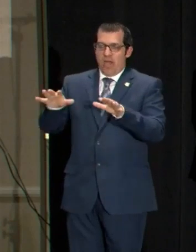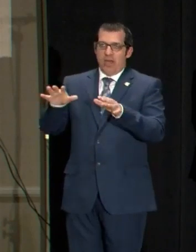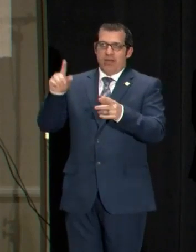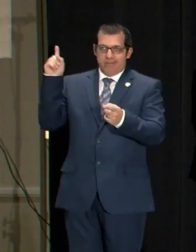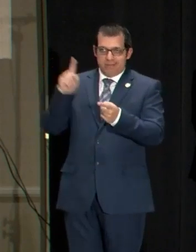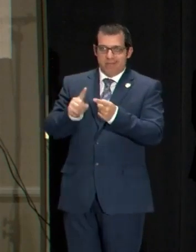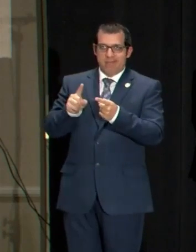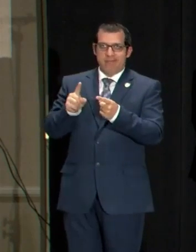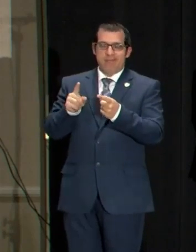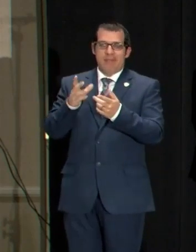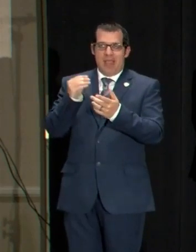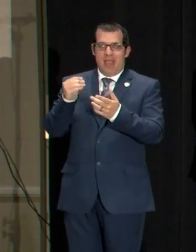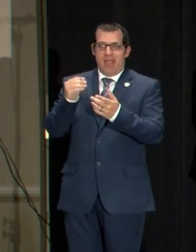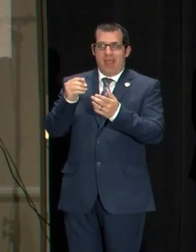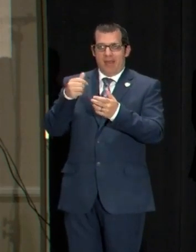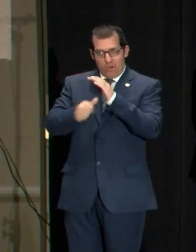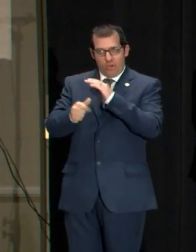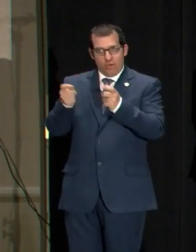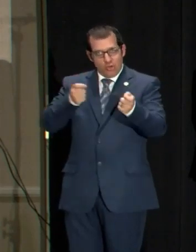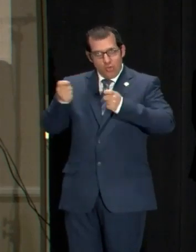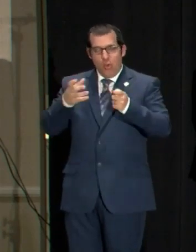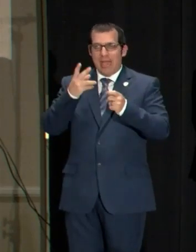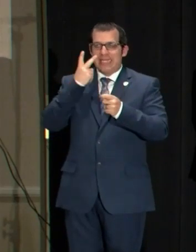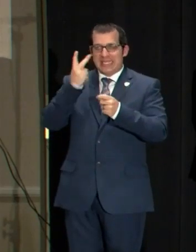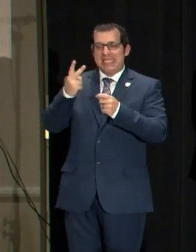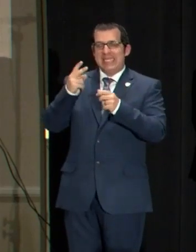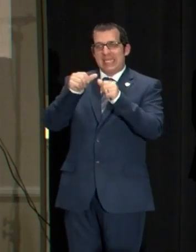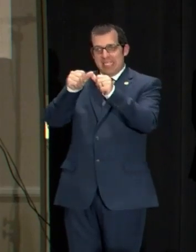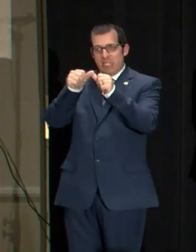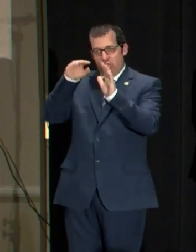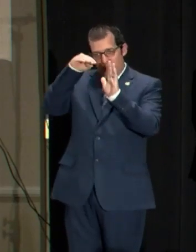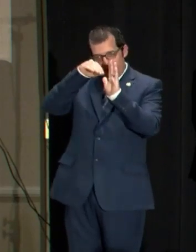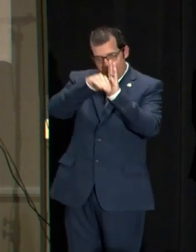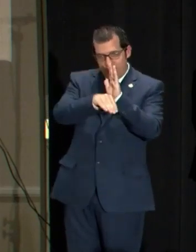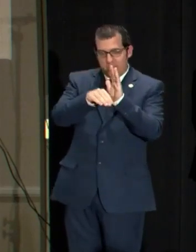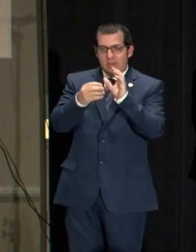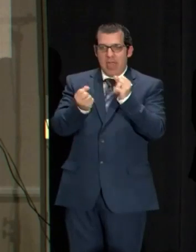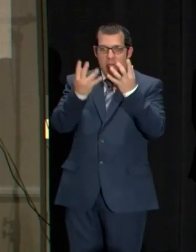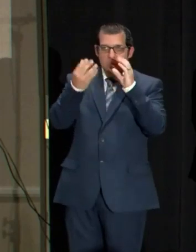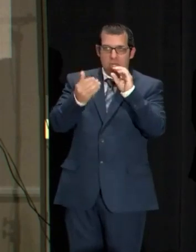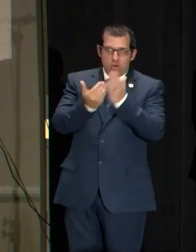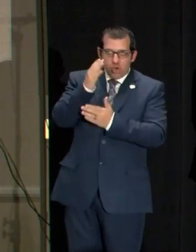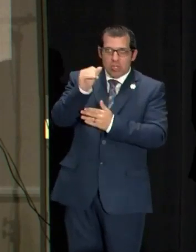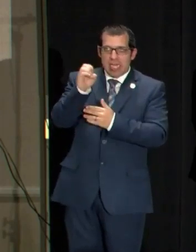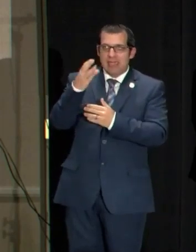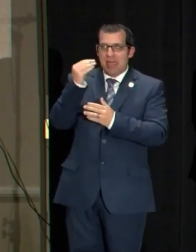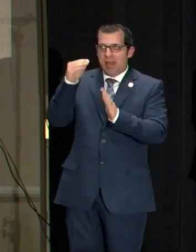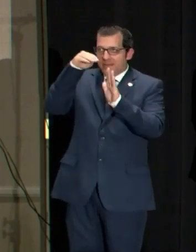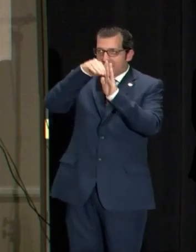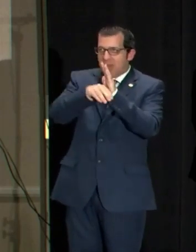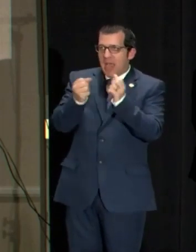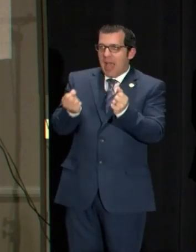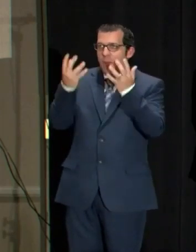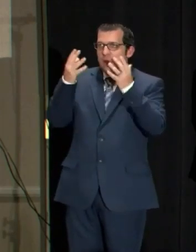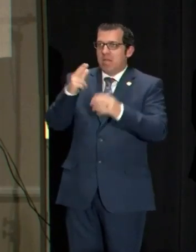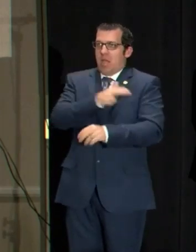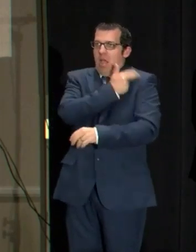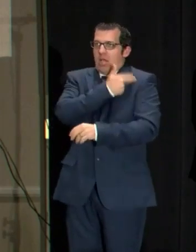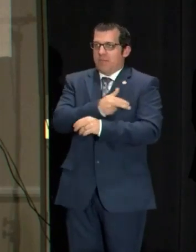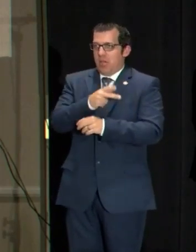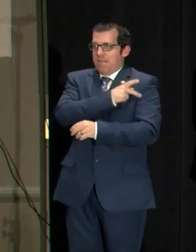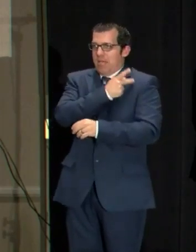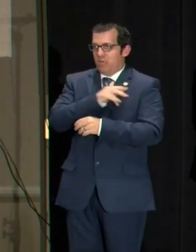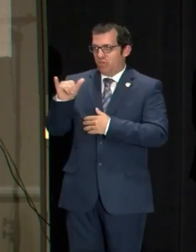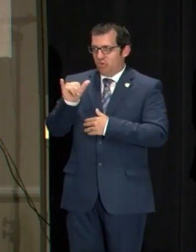see a reduction, a continued reduction in the number of new cases, and a reduction in the number of hospitalized patients as